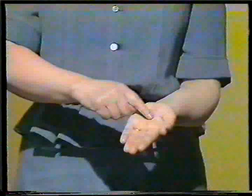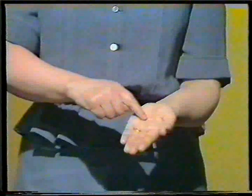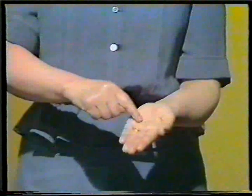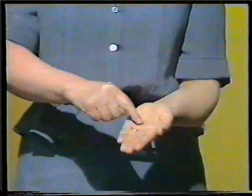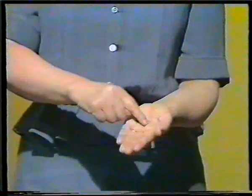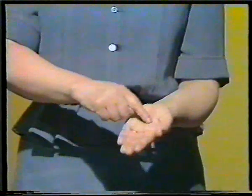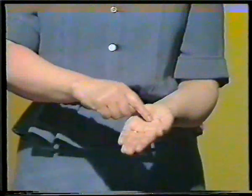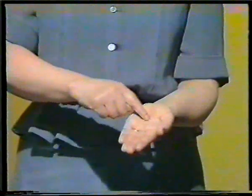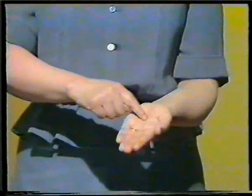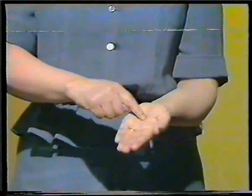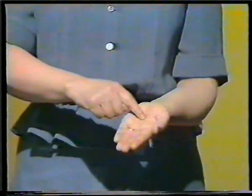Tablet.